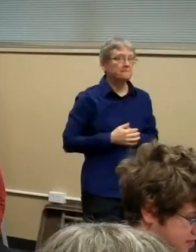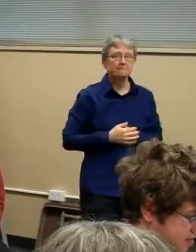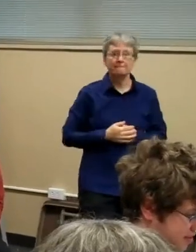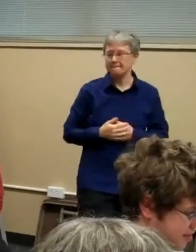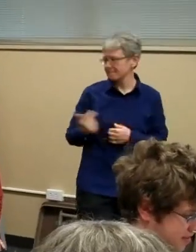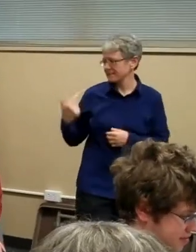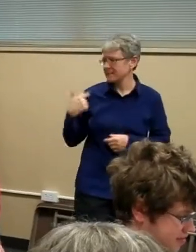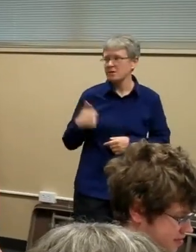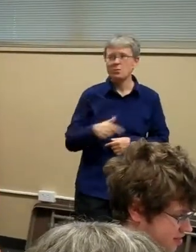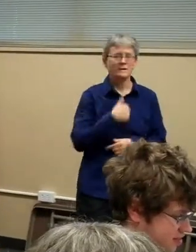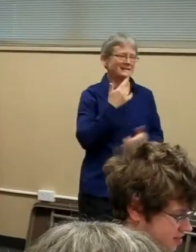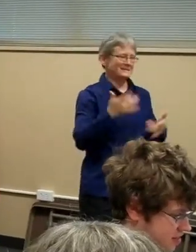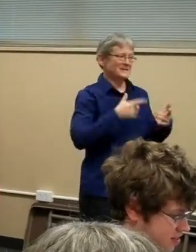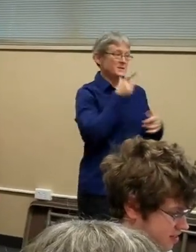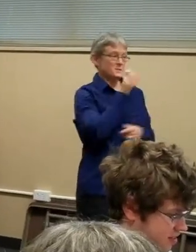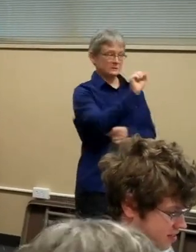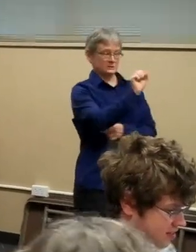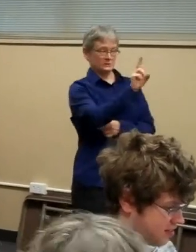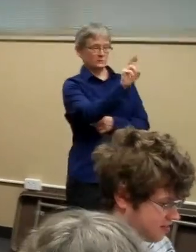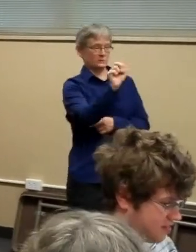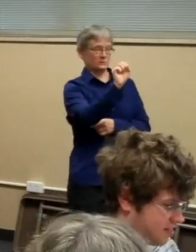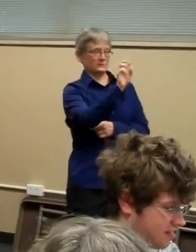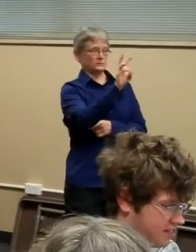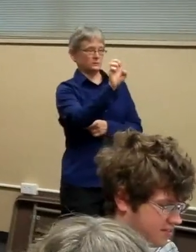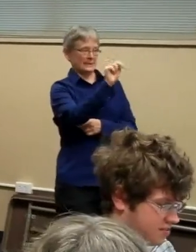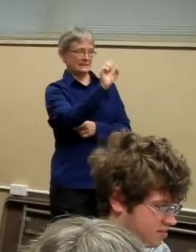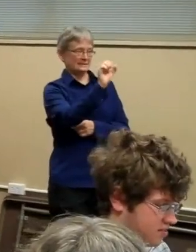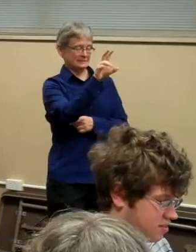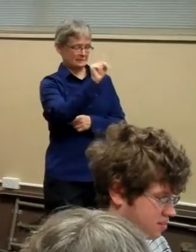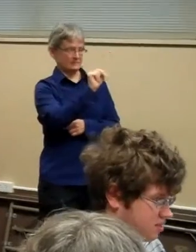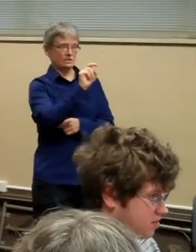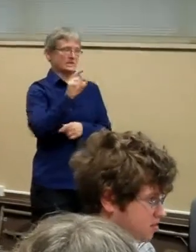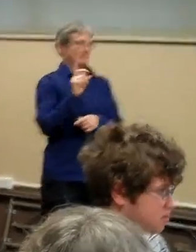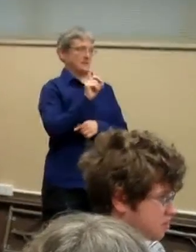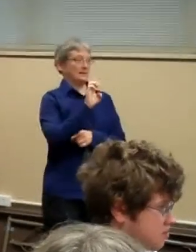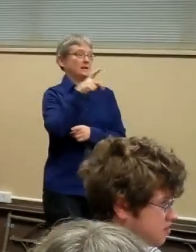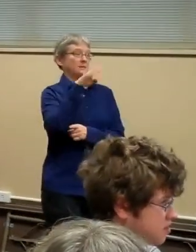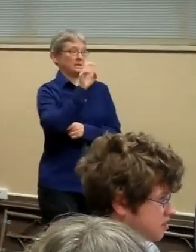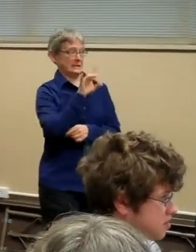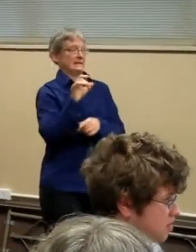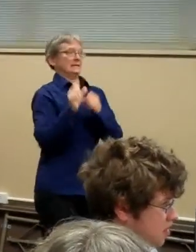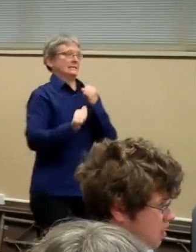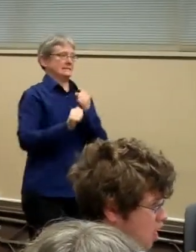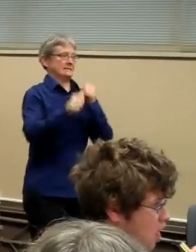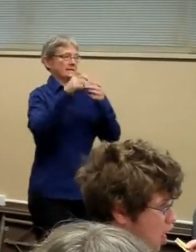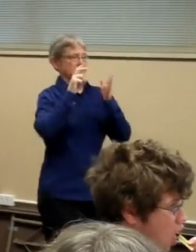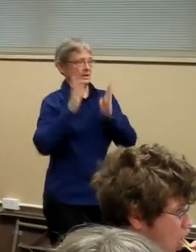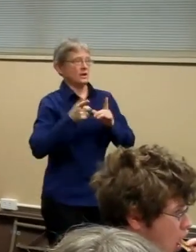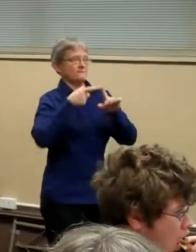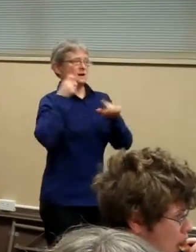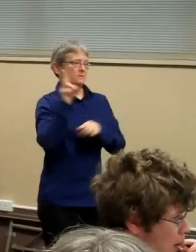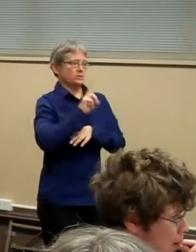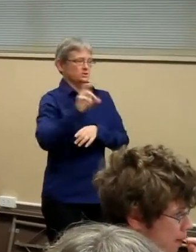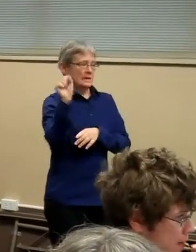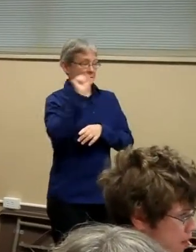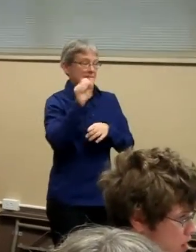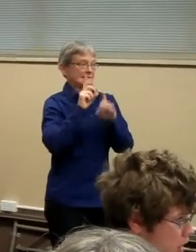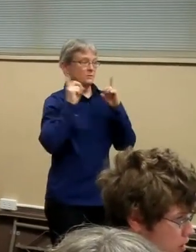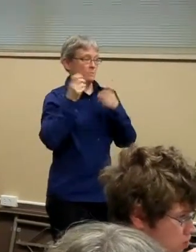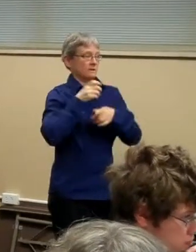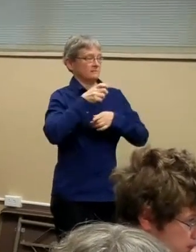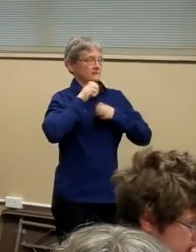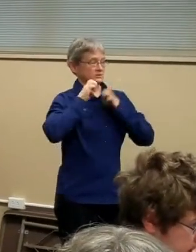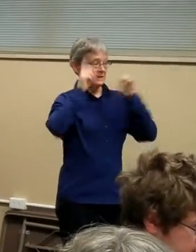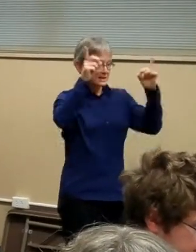So we're excited to have Sue Swenson, who is the Deputy Assistant Secretary from the U.S. Department of Education,